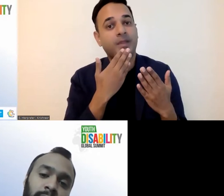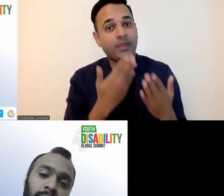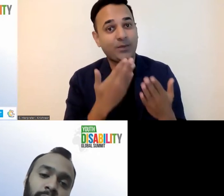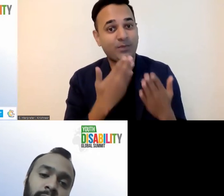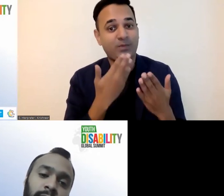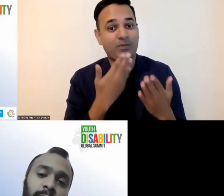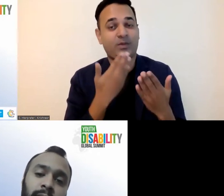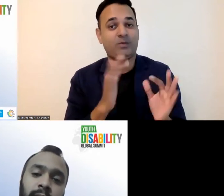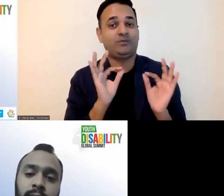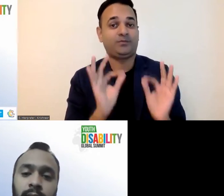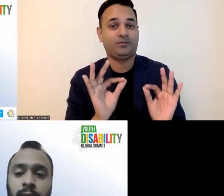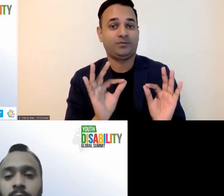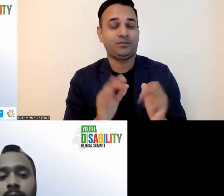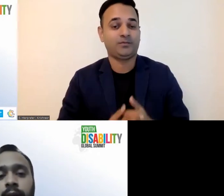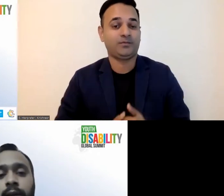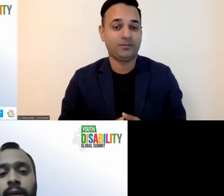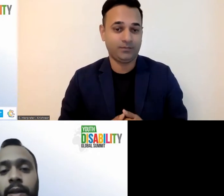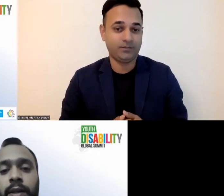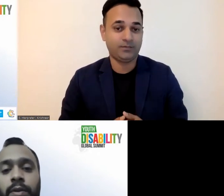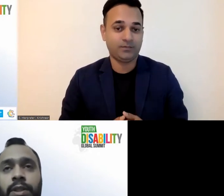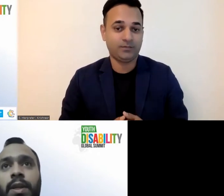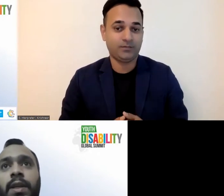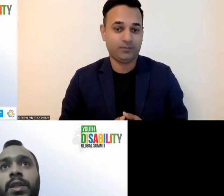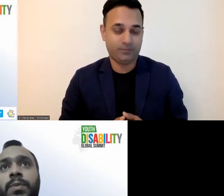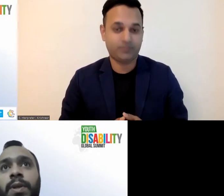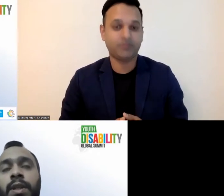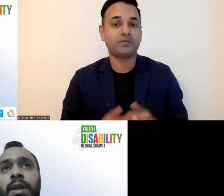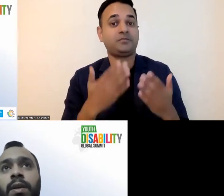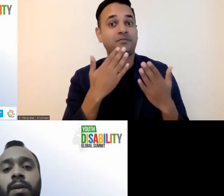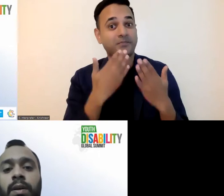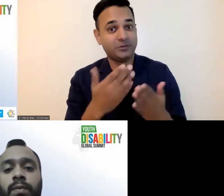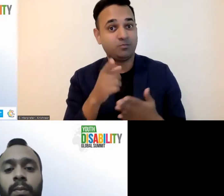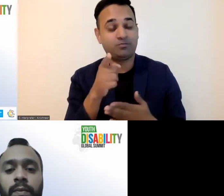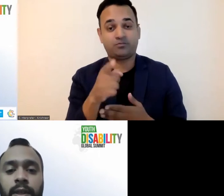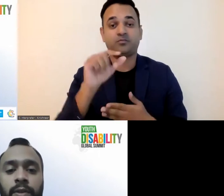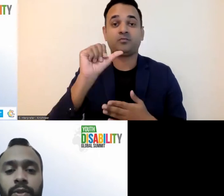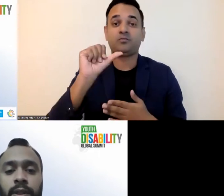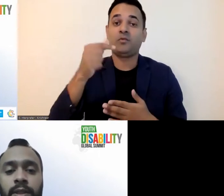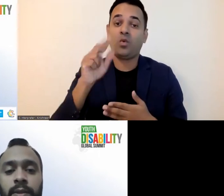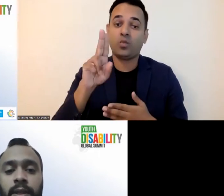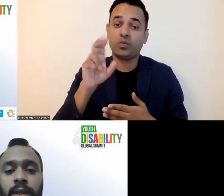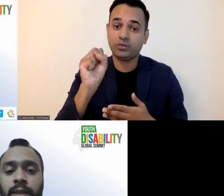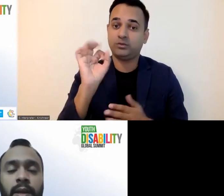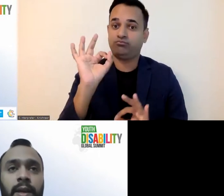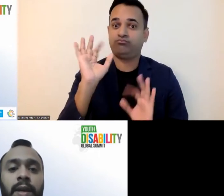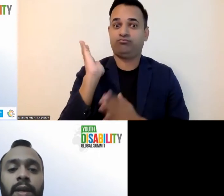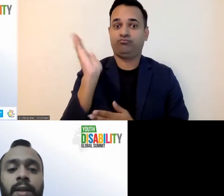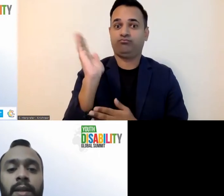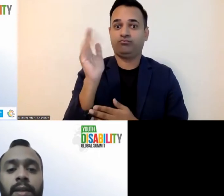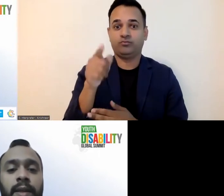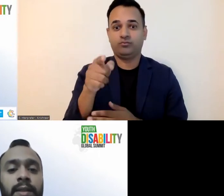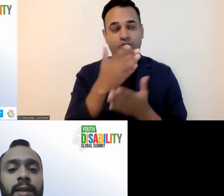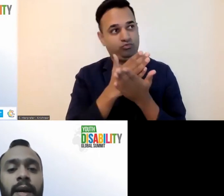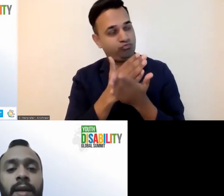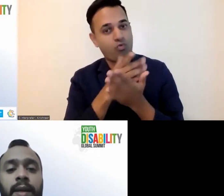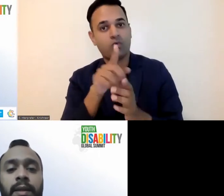with psychosocial disabilities in Indonesia, and especially women with psychosocial disabilities. And I